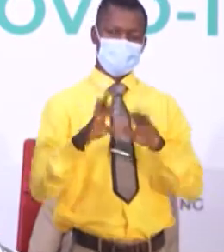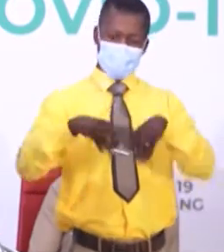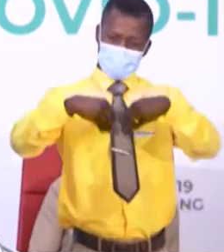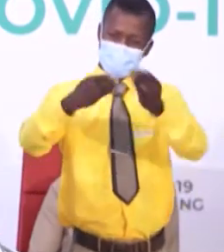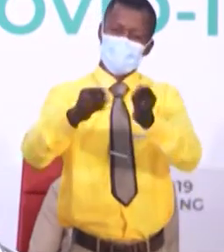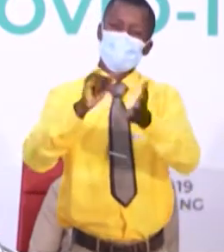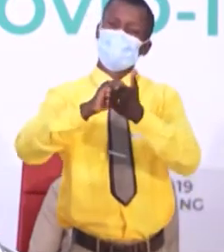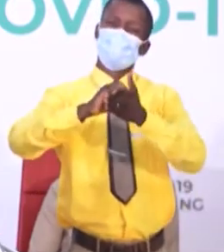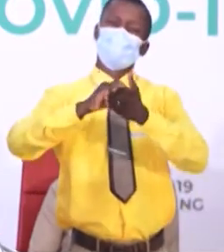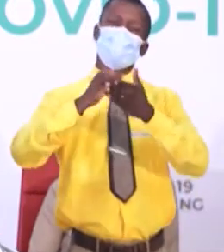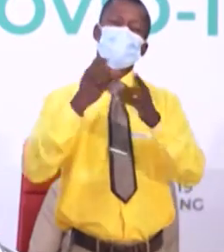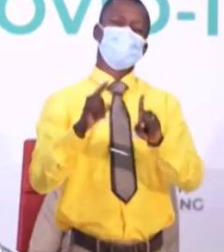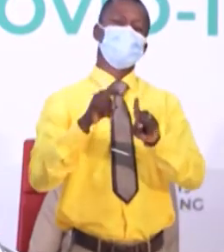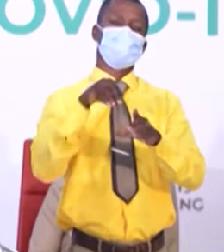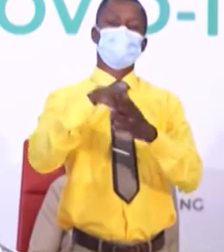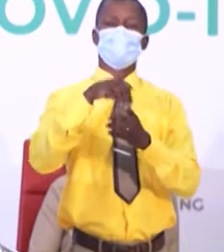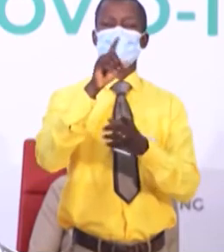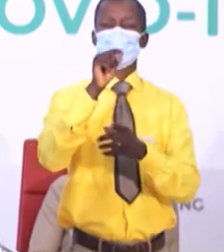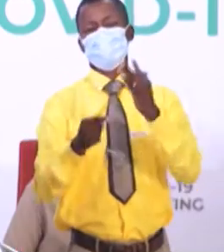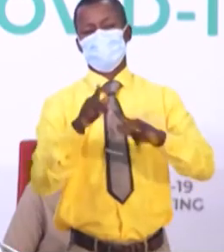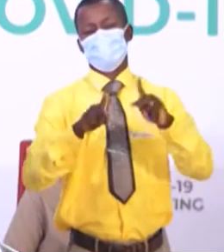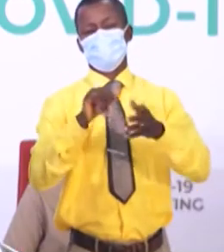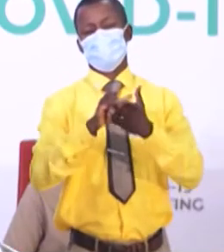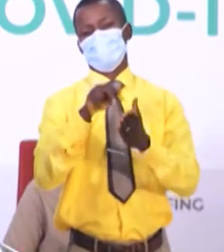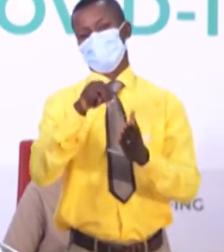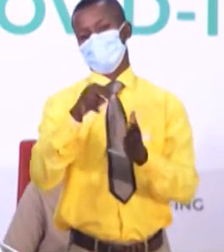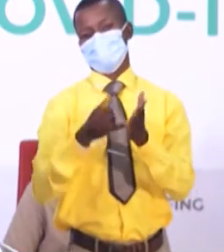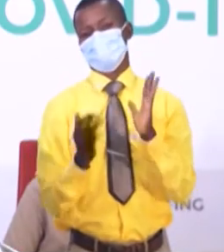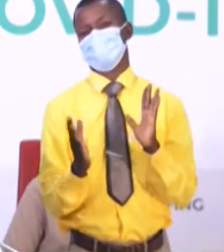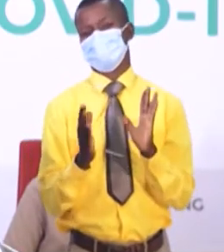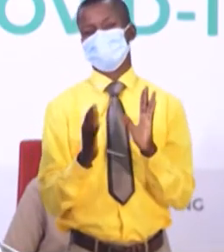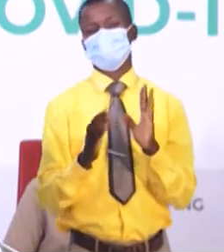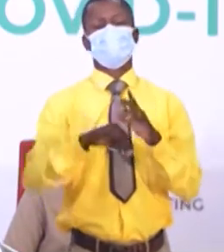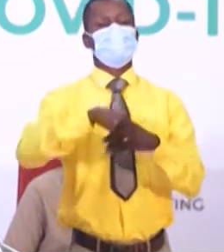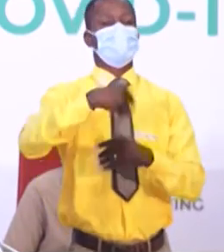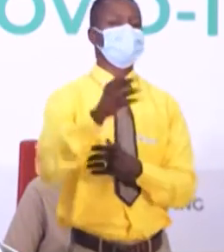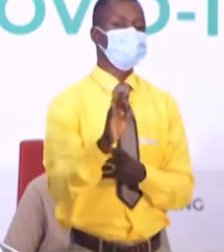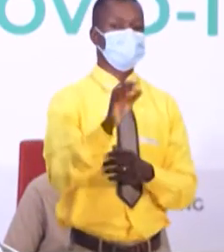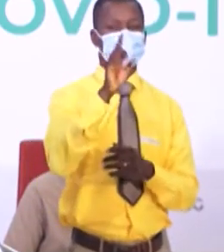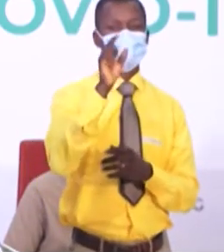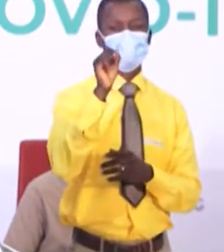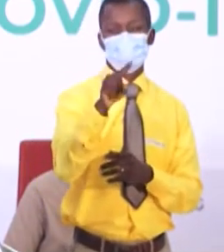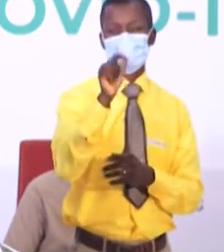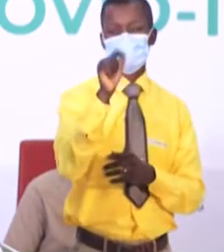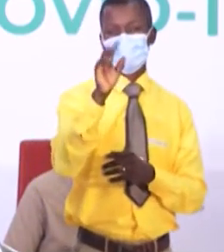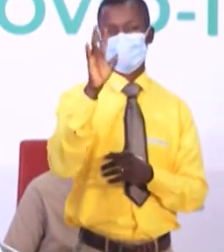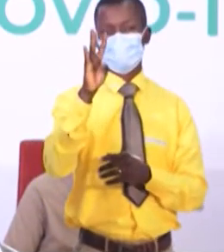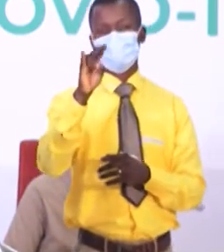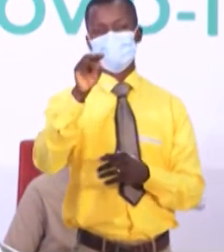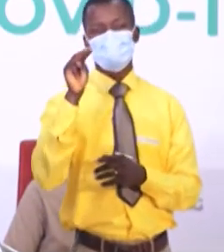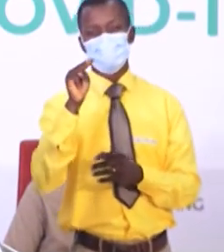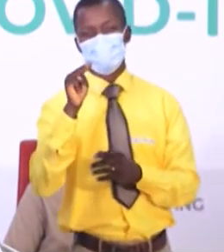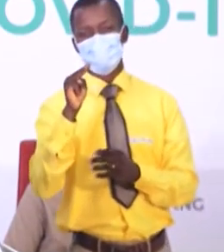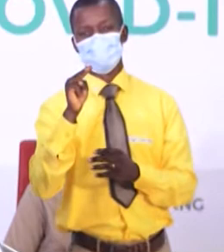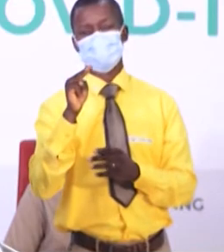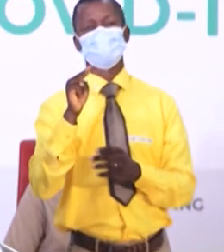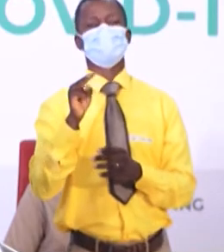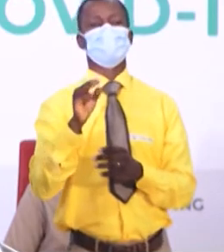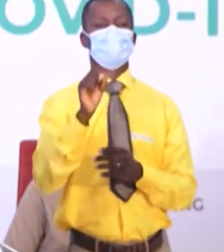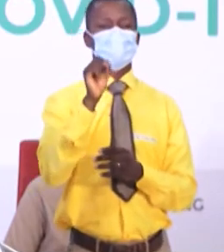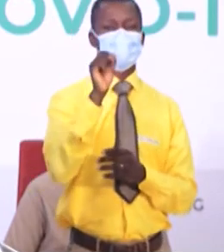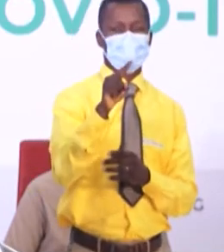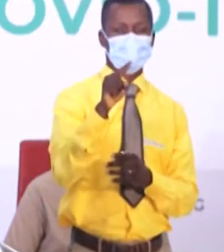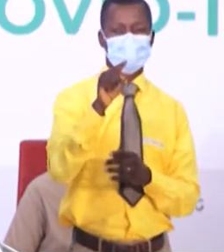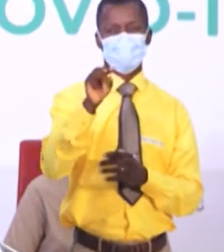taken place in 28 states and the FCT. Out of the 11.7 million supplies ordered, 11